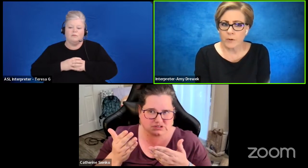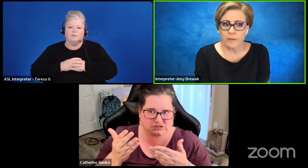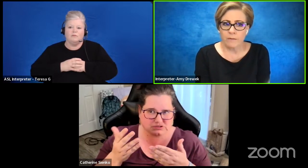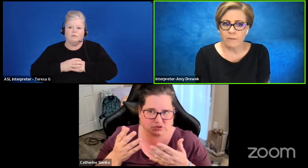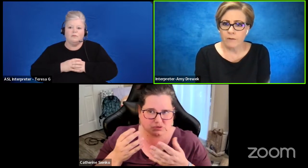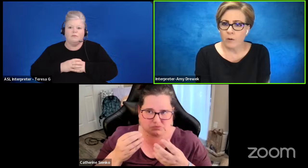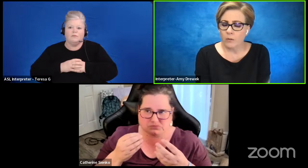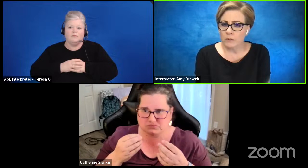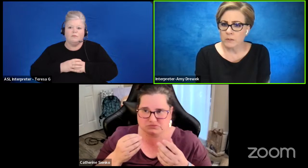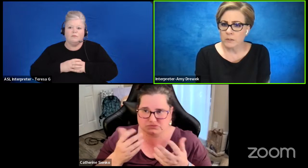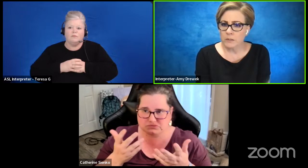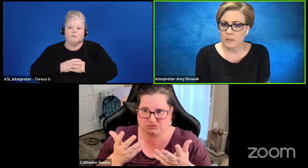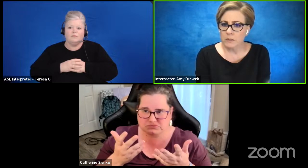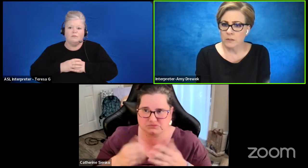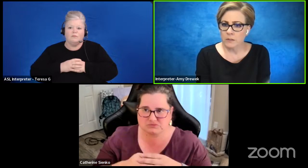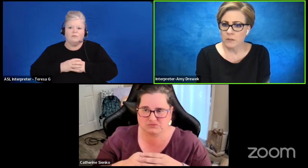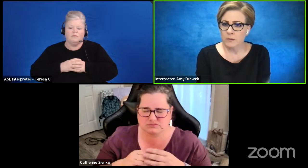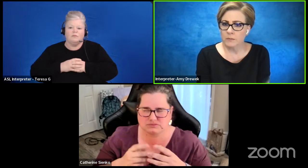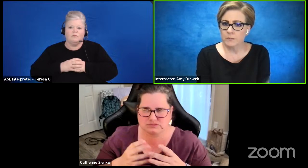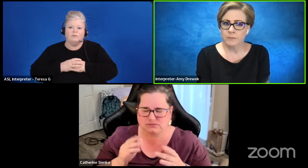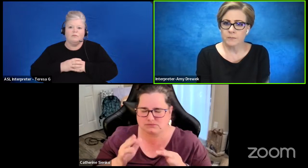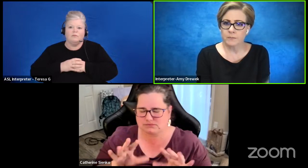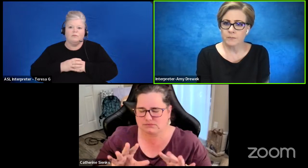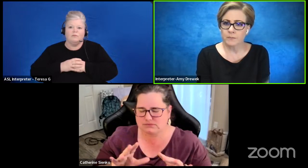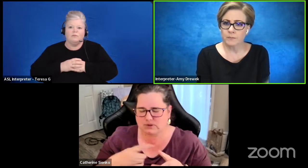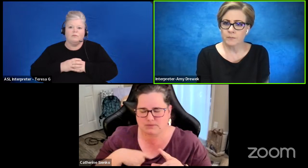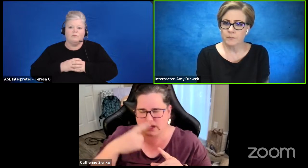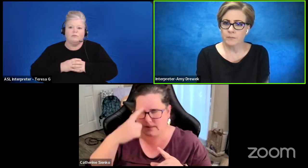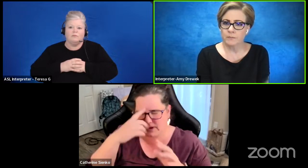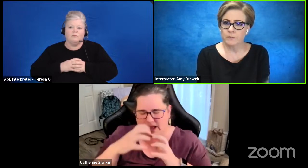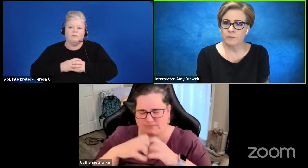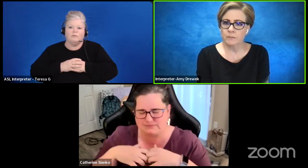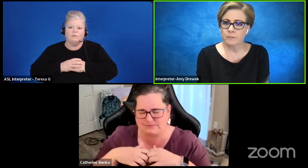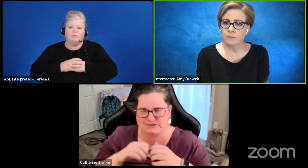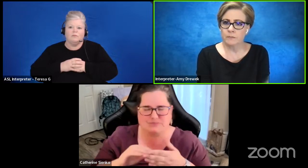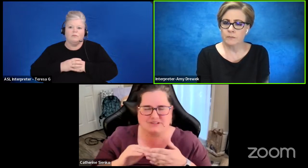So let's move for the vote.